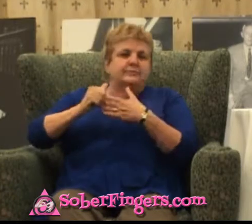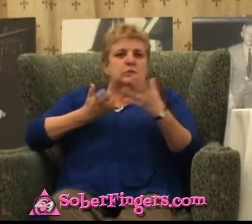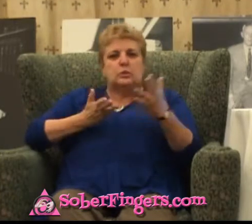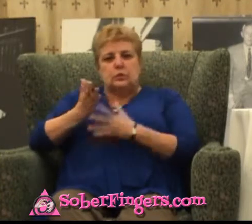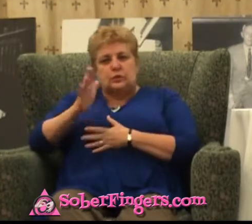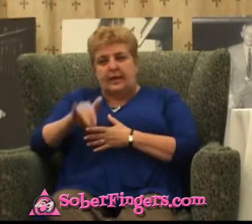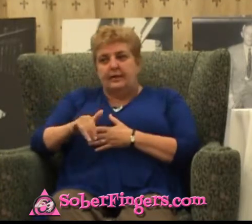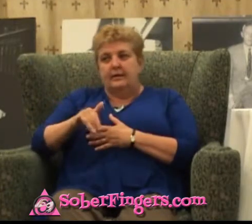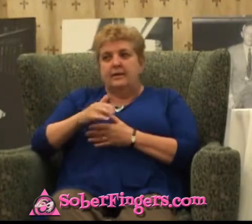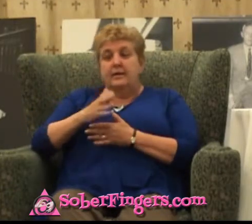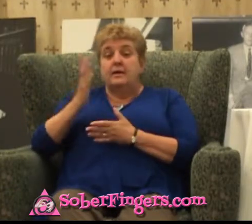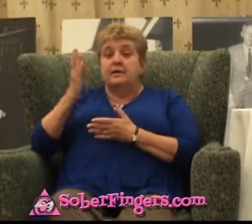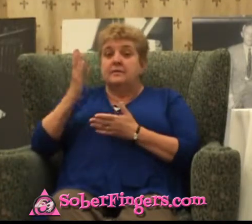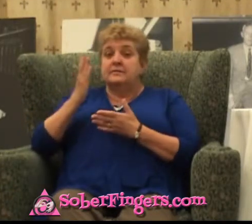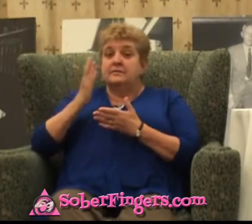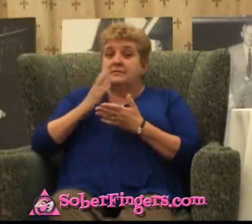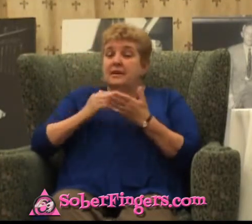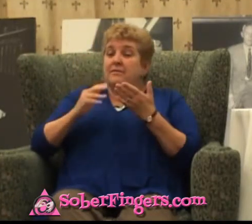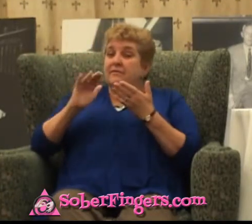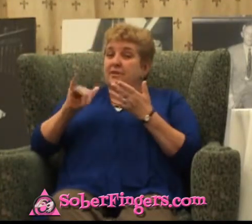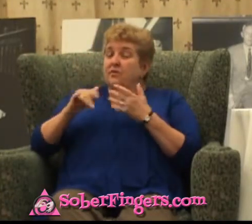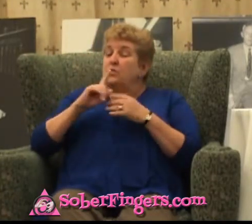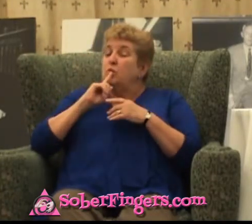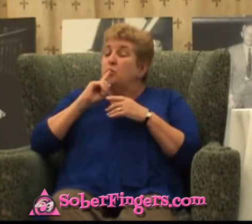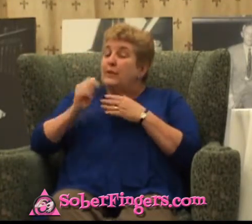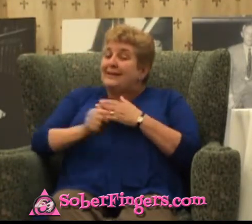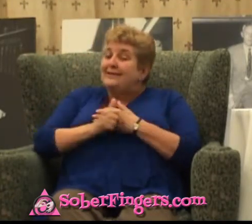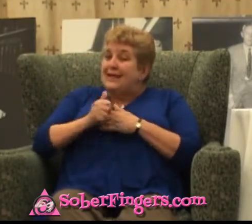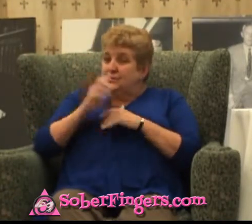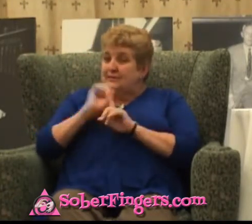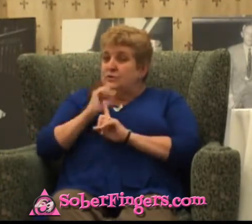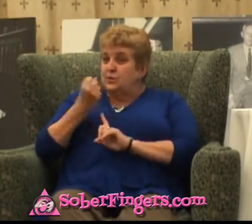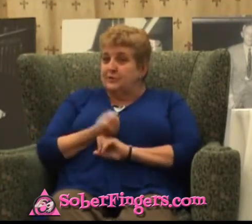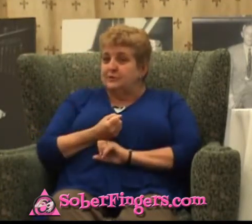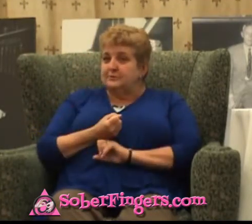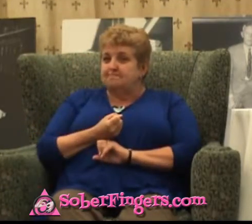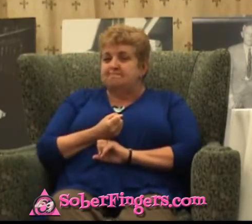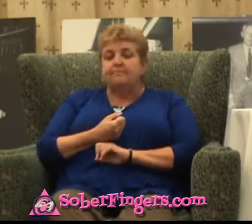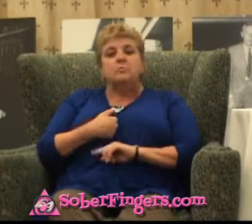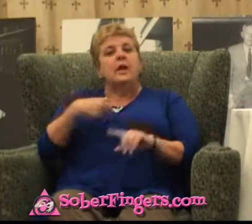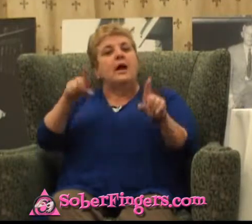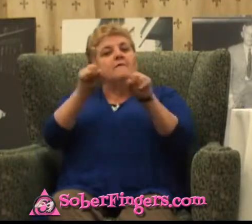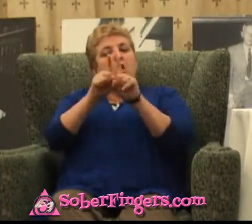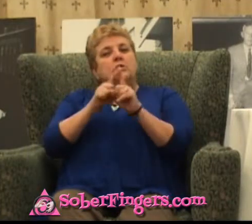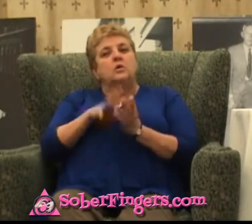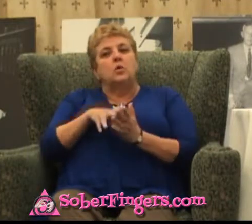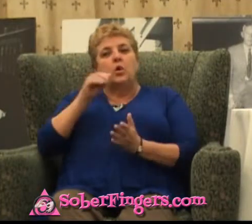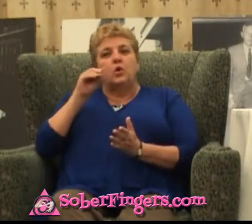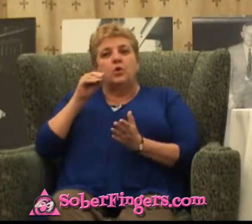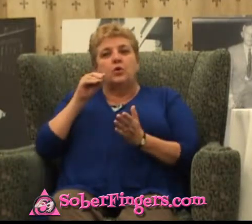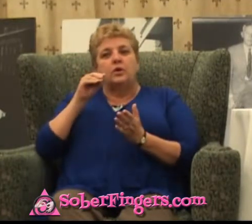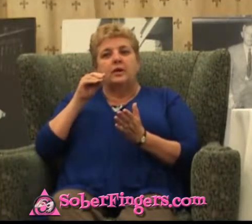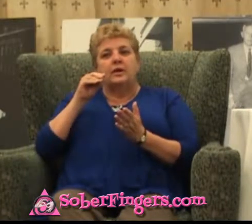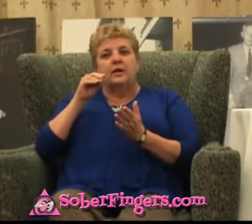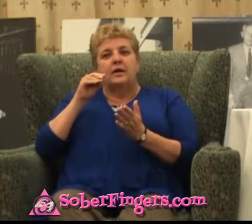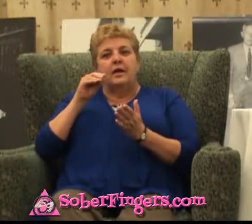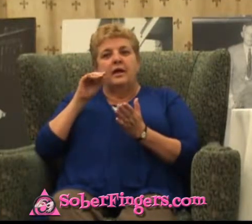very, very dangerous positions. I also learned that we don't attract what we want. We attract what